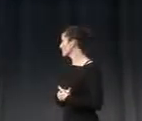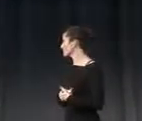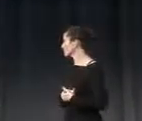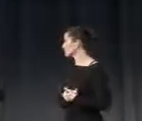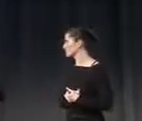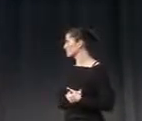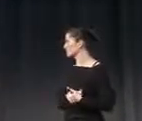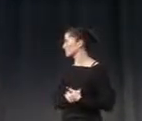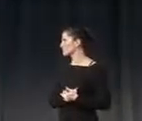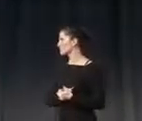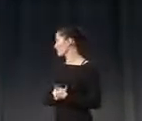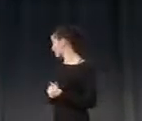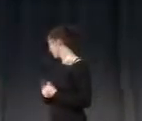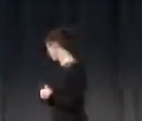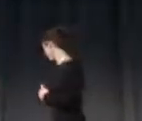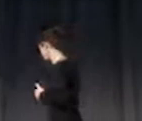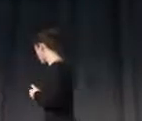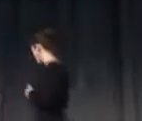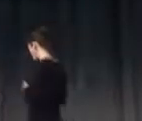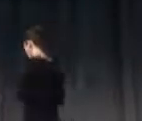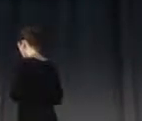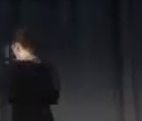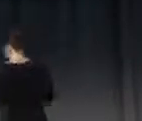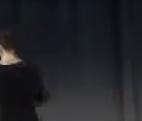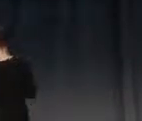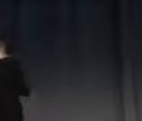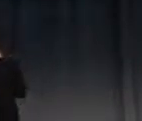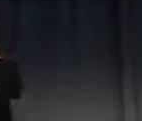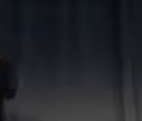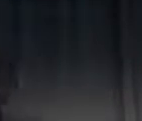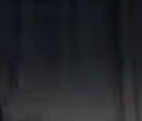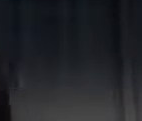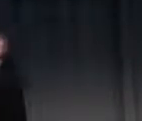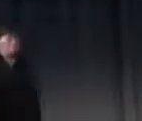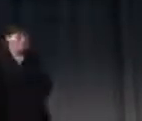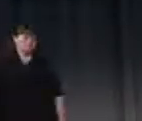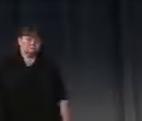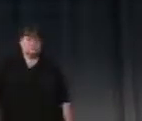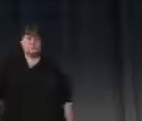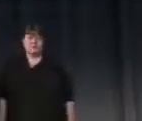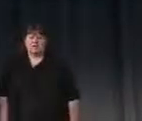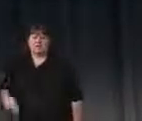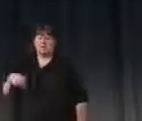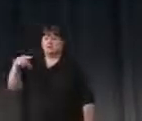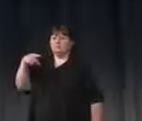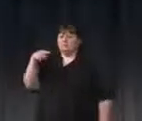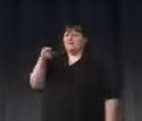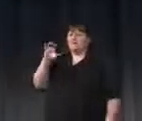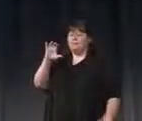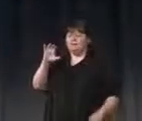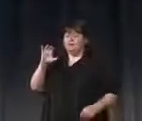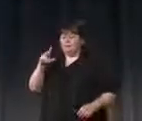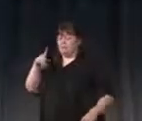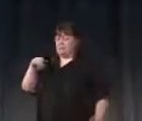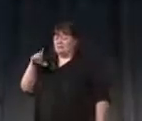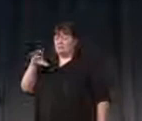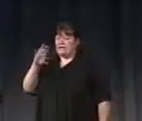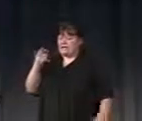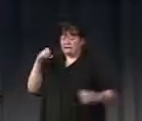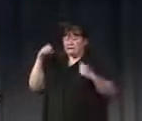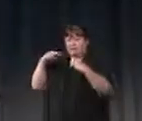Because PCM signals were unequivocal, either on or off, they were more resilient to noise and easier to